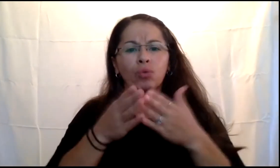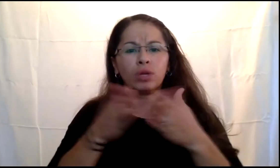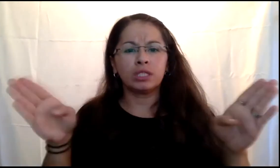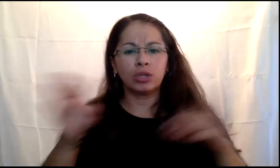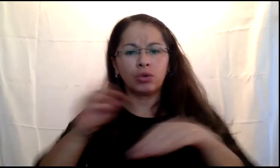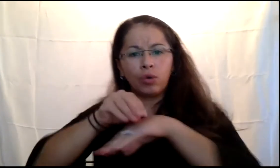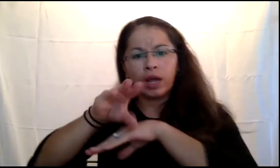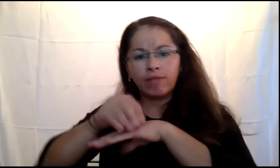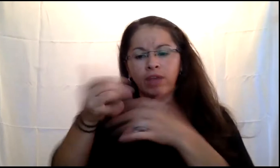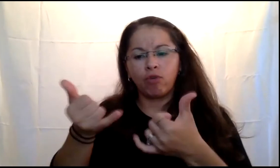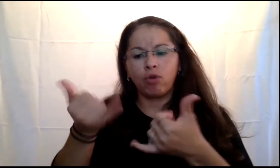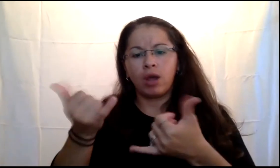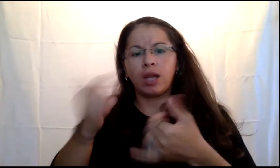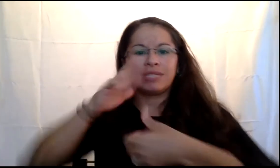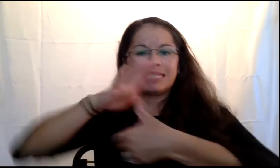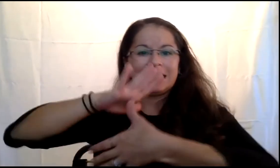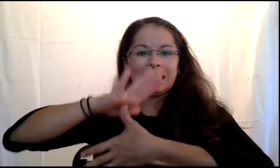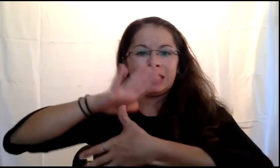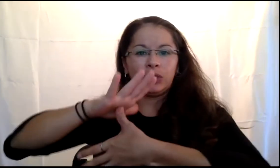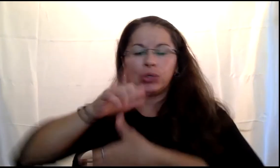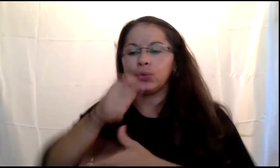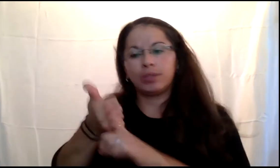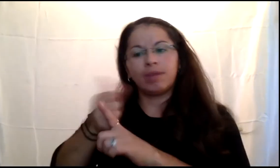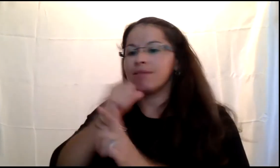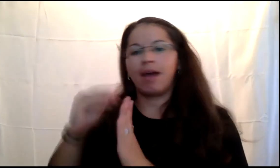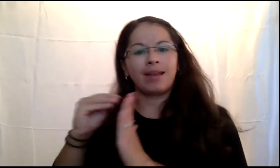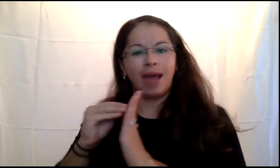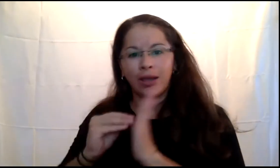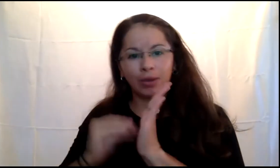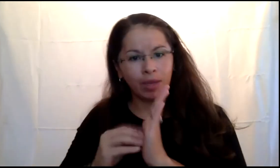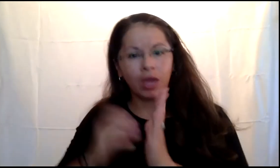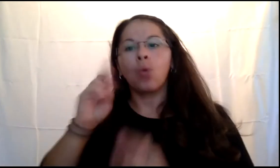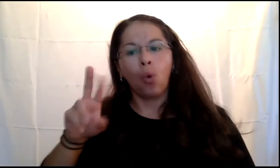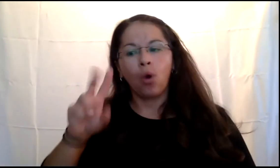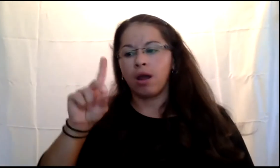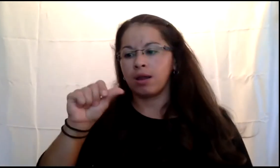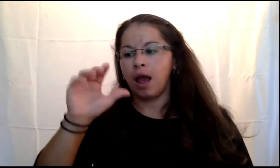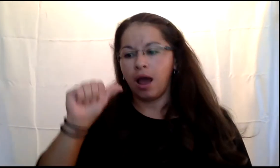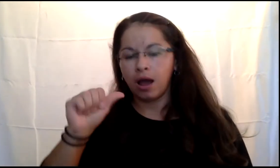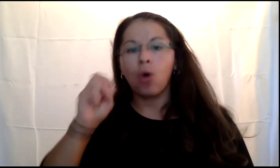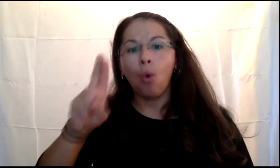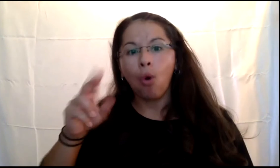may be undocumented or DACA recipients themselves or come from mixed status families.